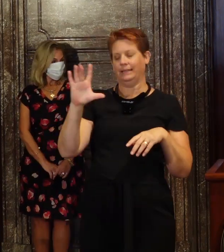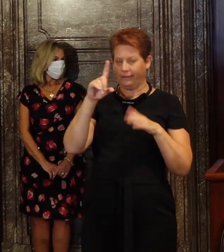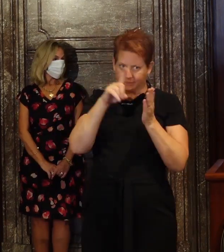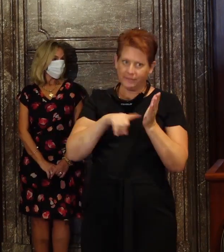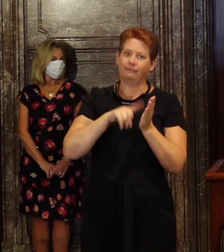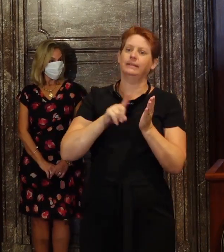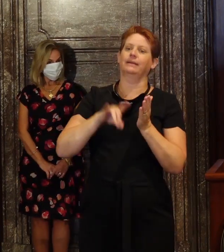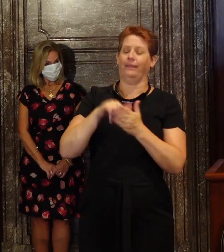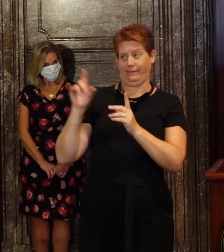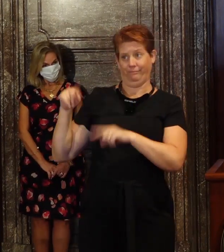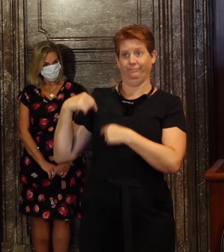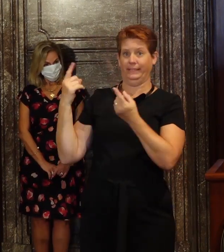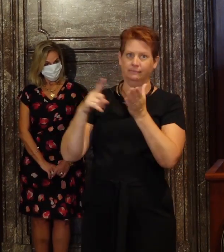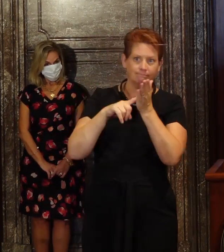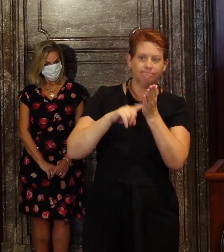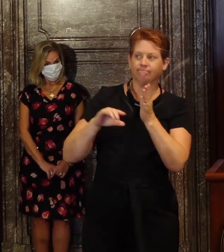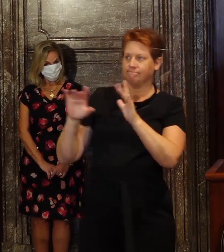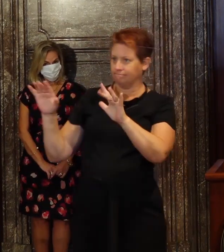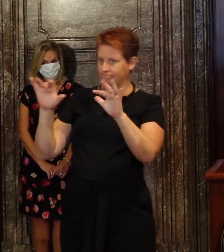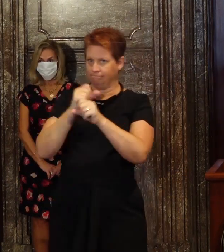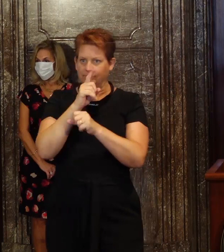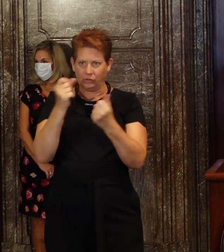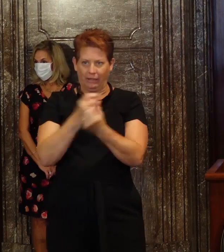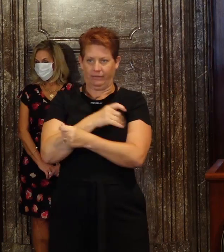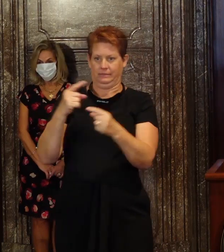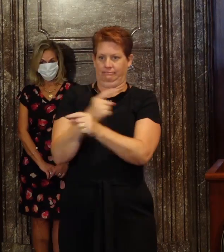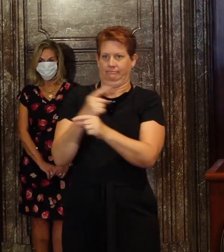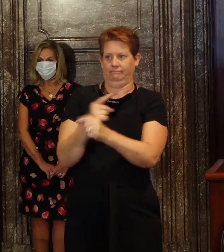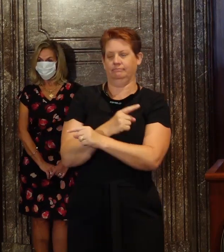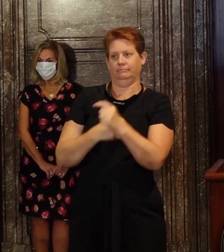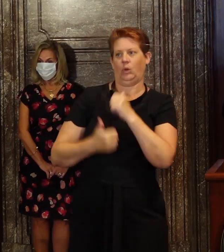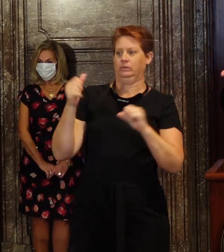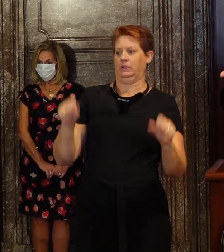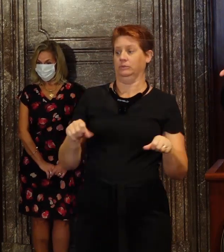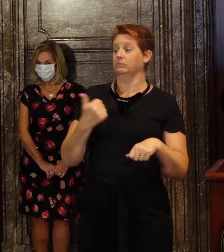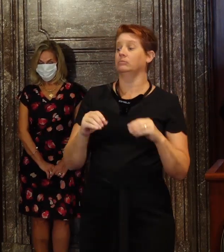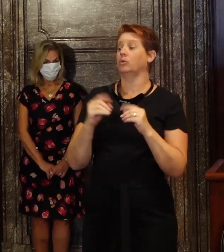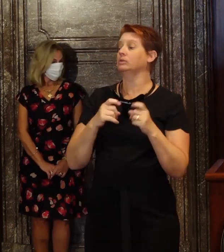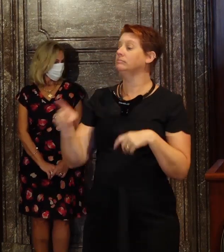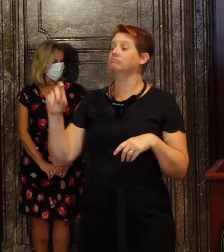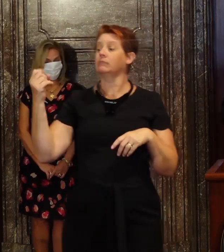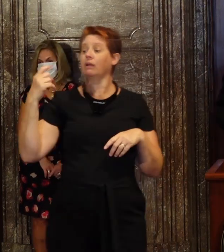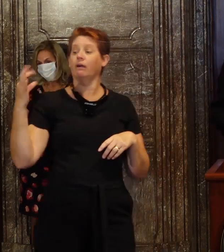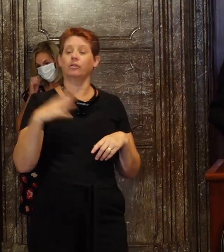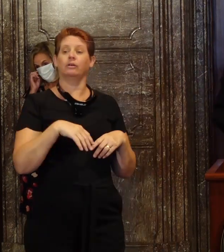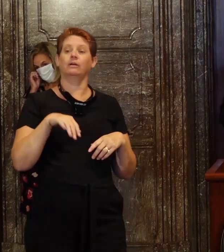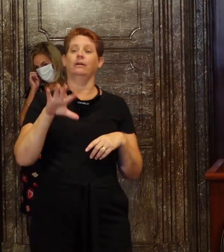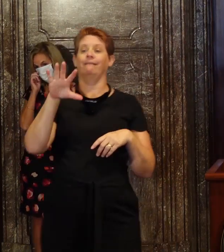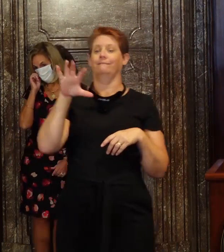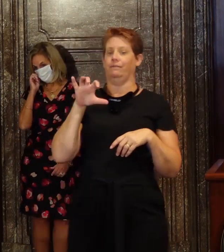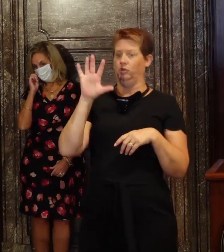been looking into it to be sure that they are presenting the accurate information. Any more questions? Yes, sir. $525